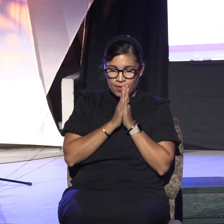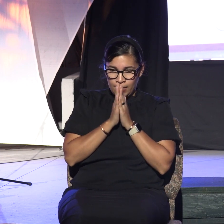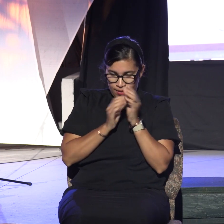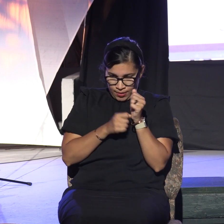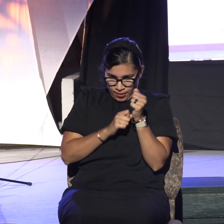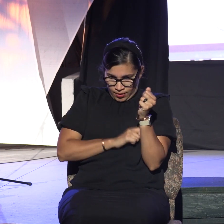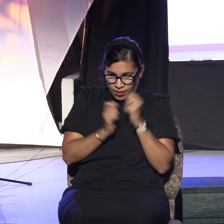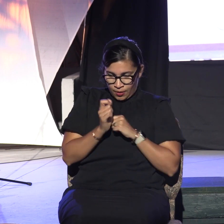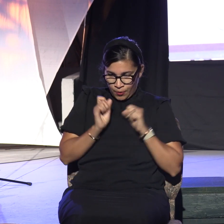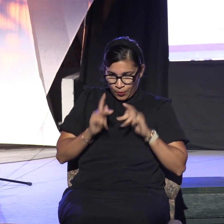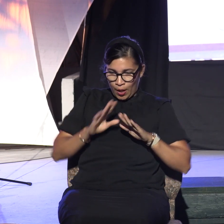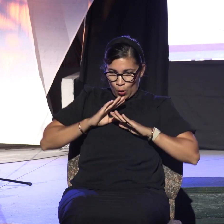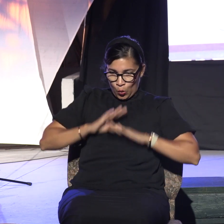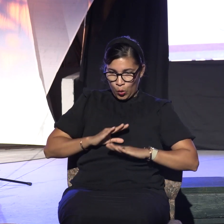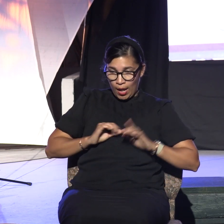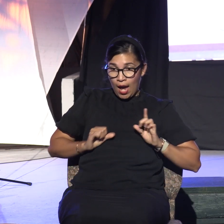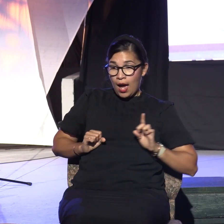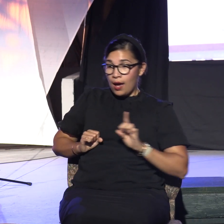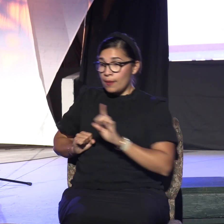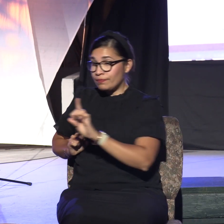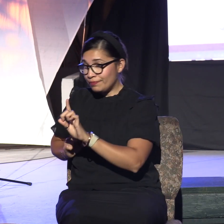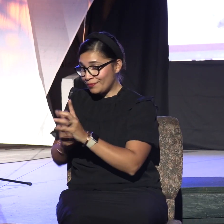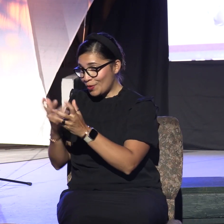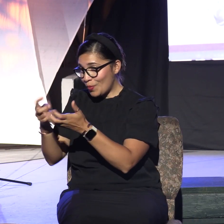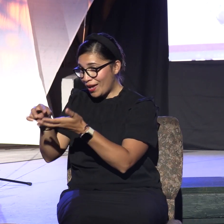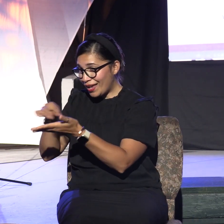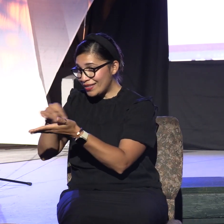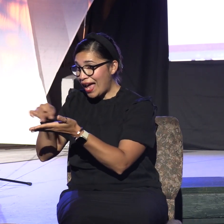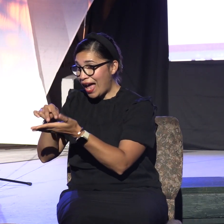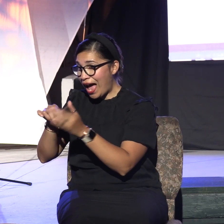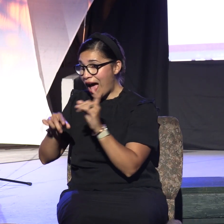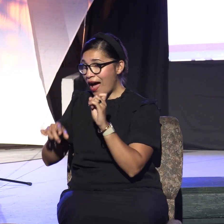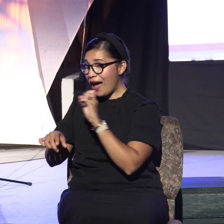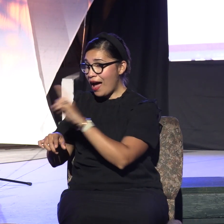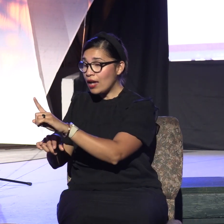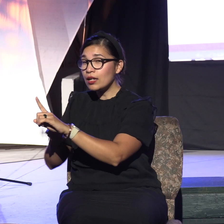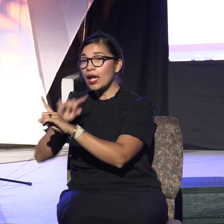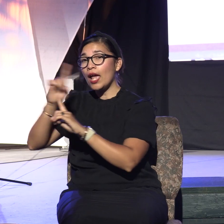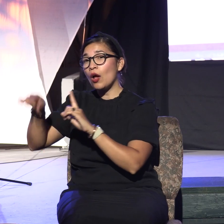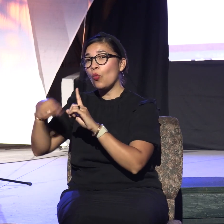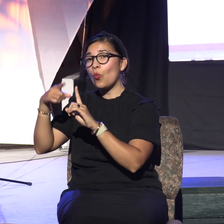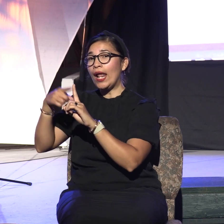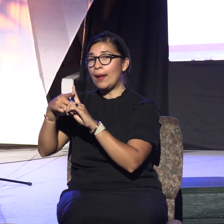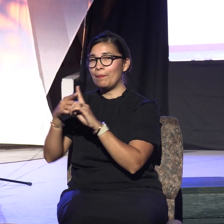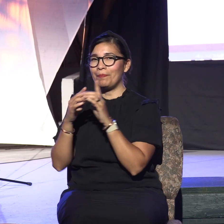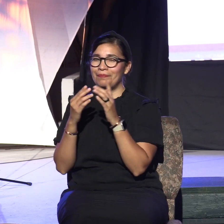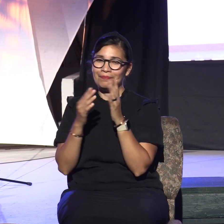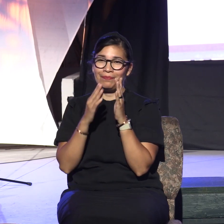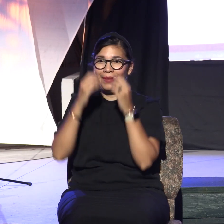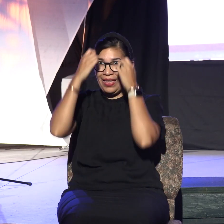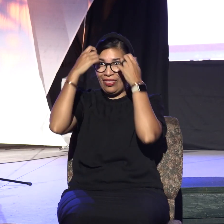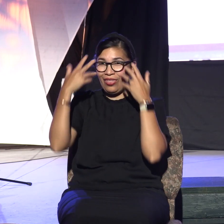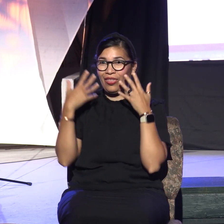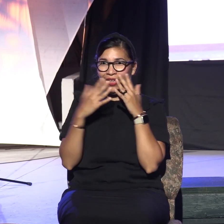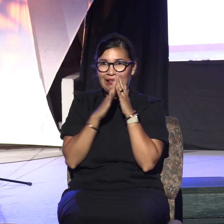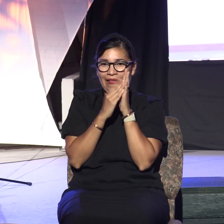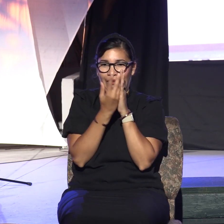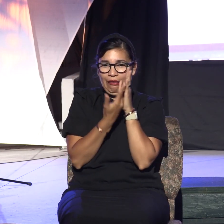I knew, as we were whirling around that dance floor, I had found my soulmate for